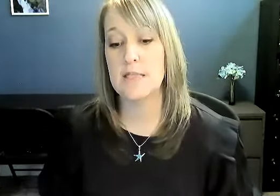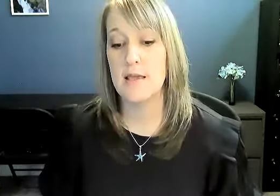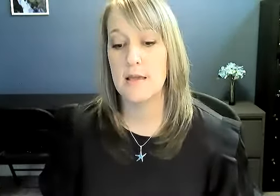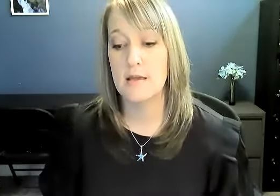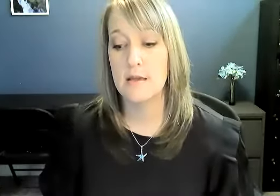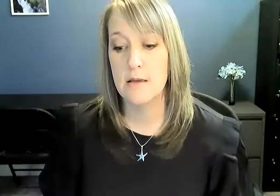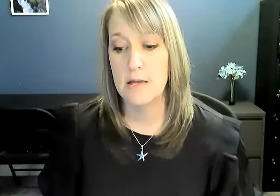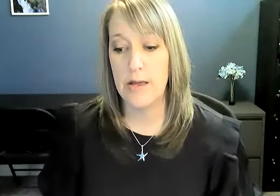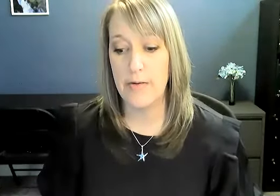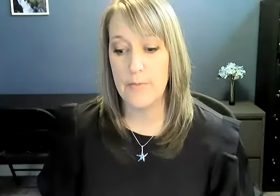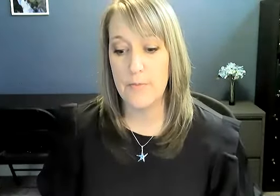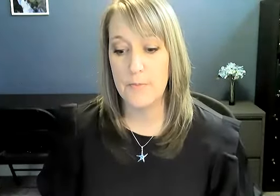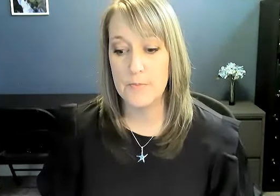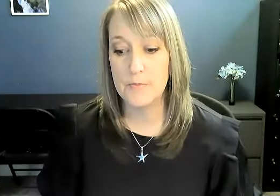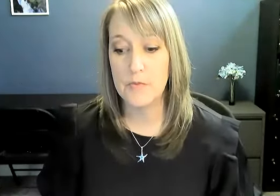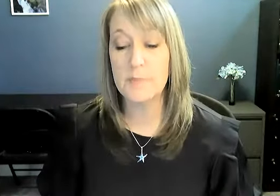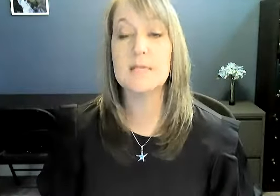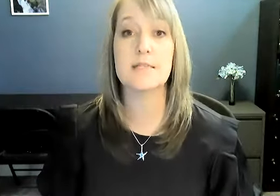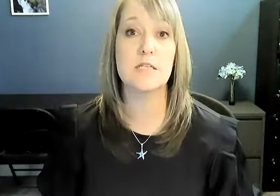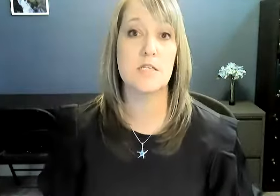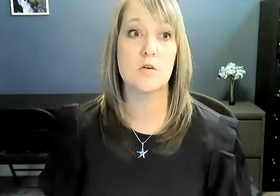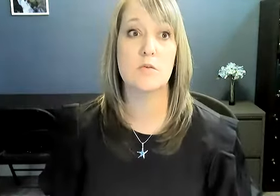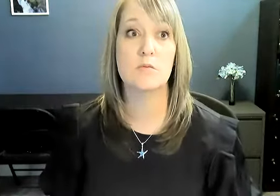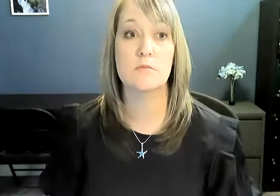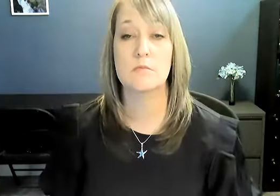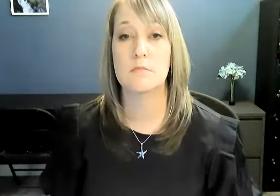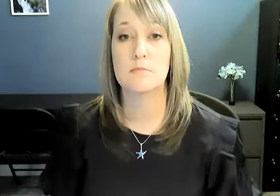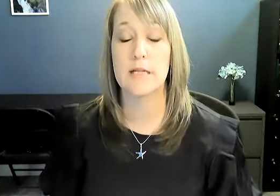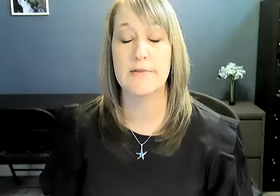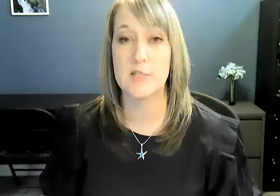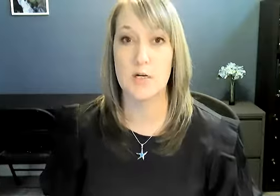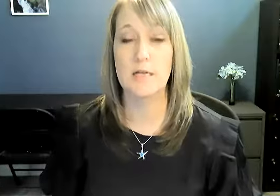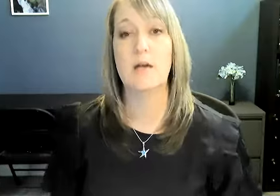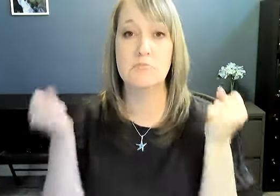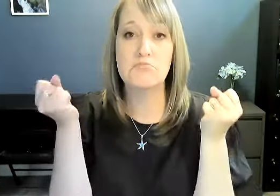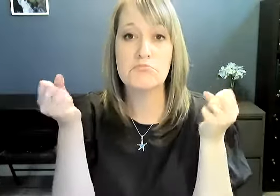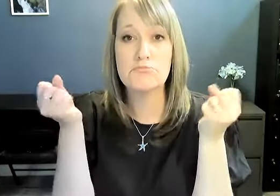saying, I'm going to sign to you my life story, I would